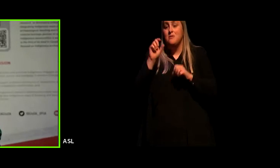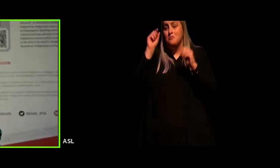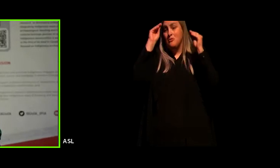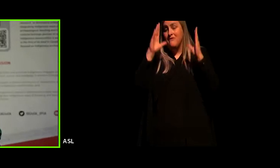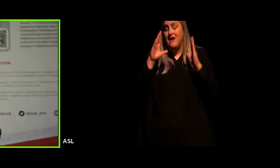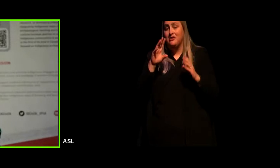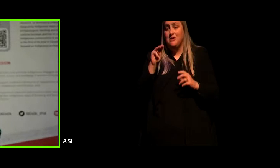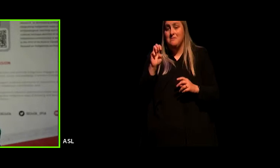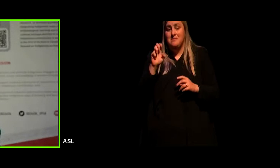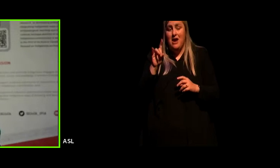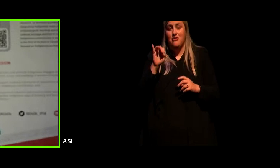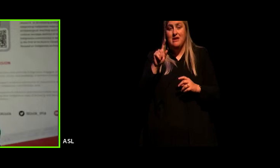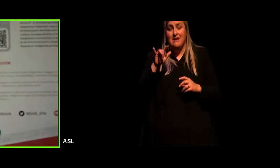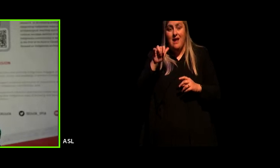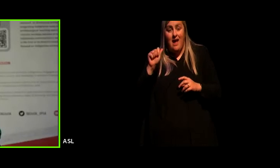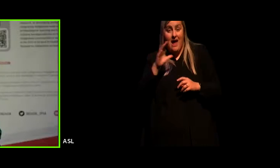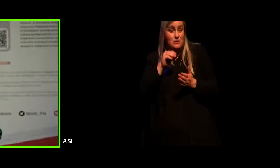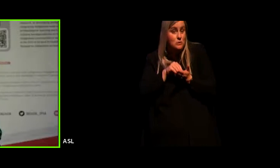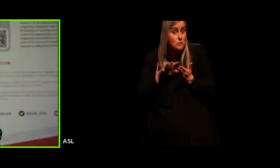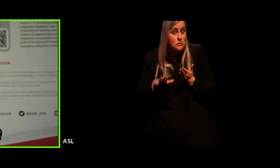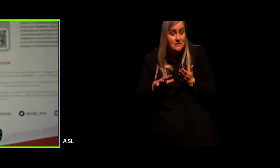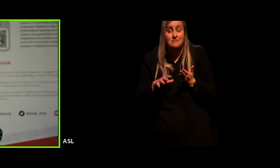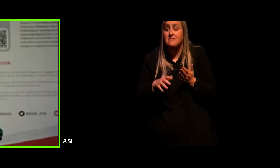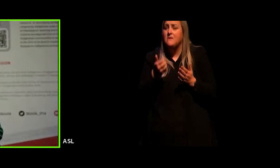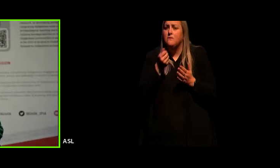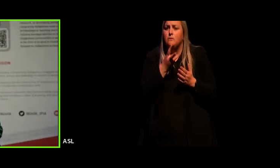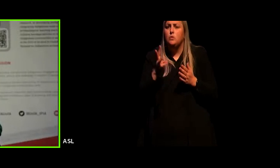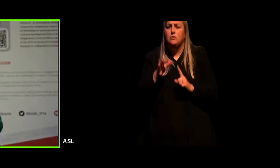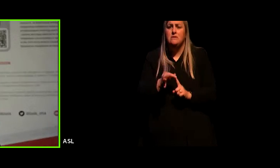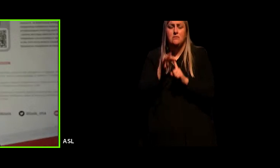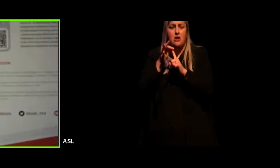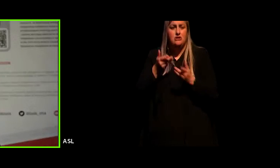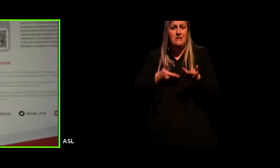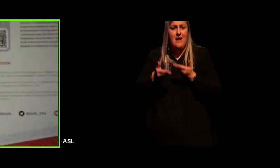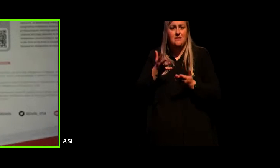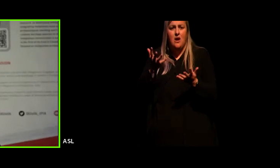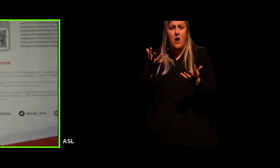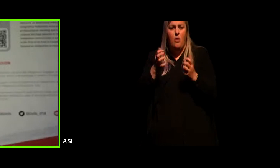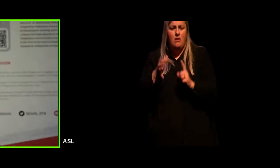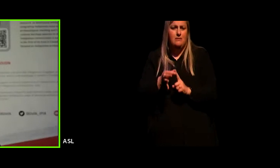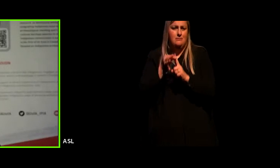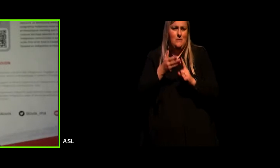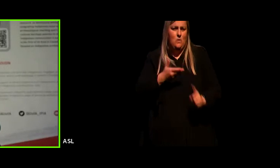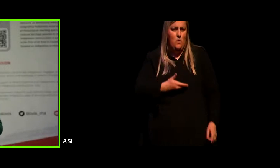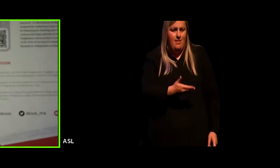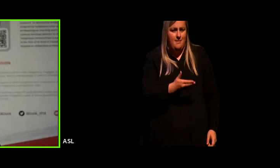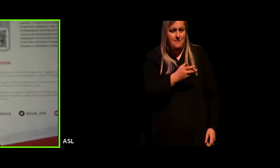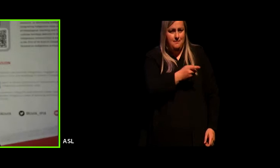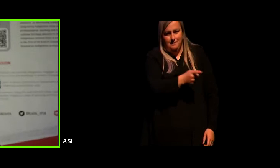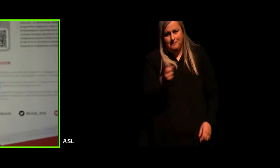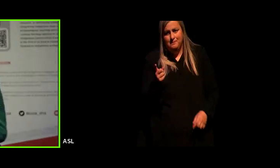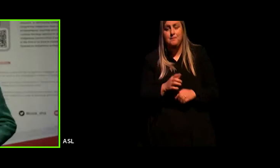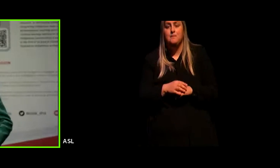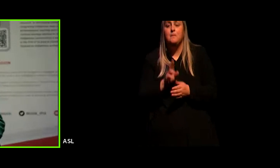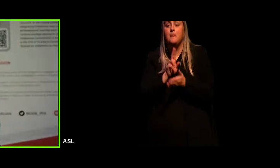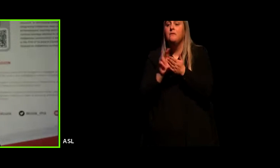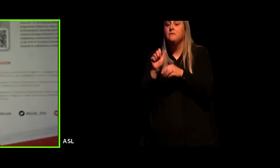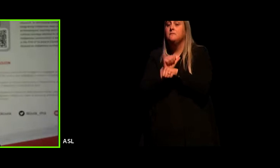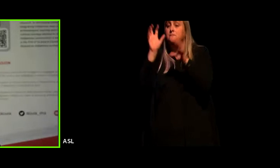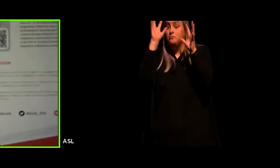tonight. We're also joined by several special guests to whom I'd like to extend a special welcome. University of